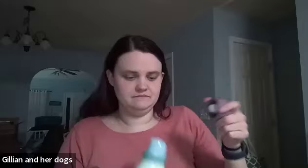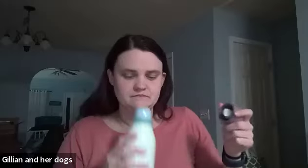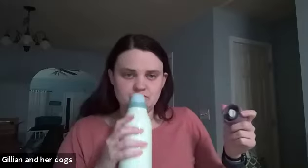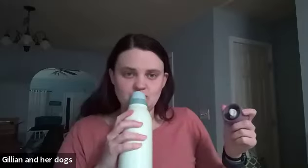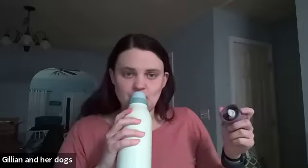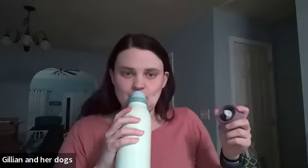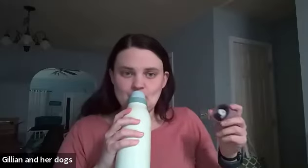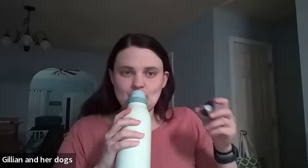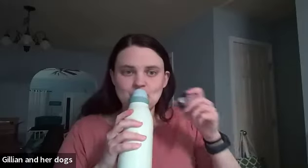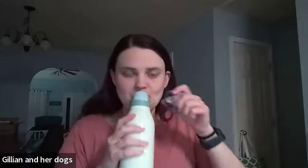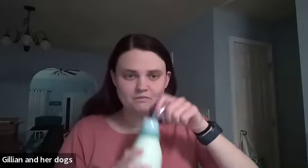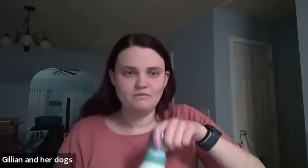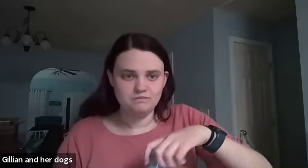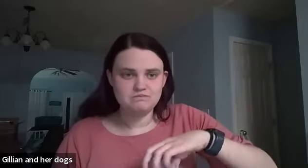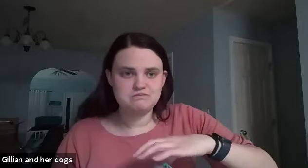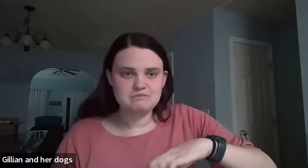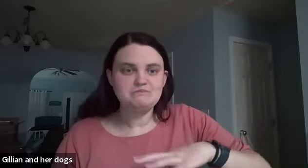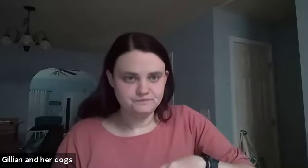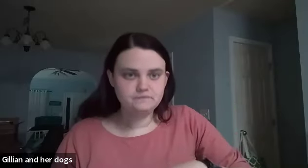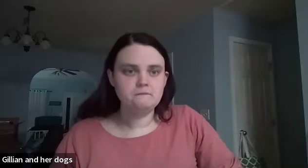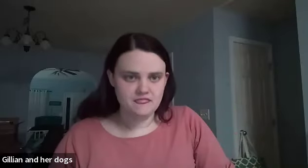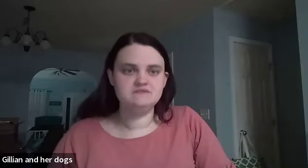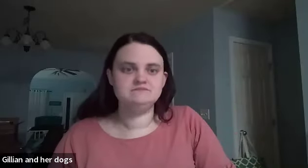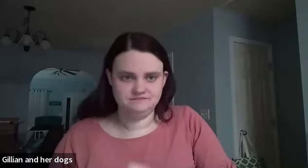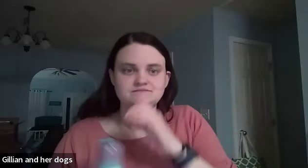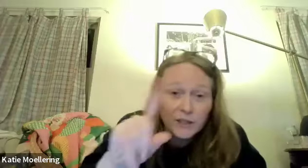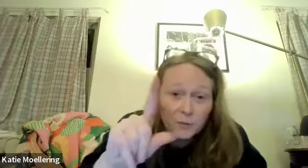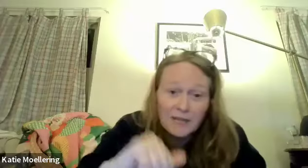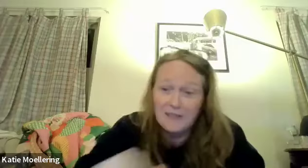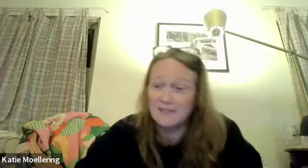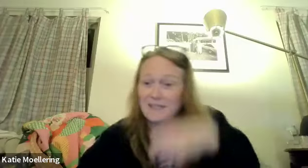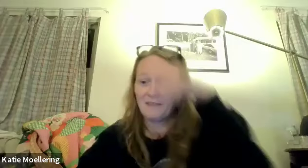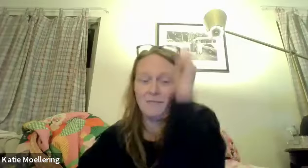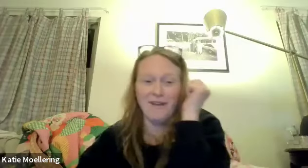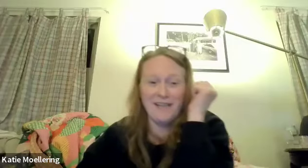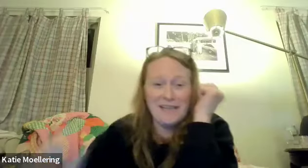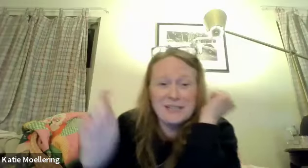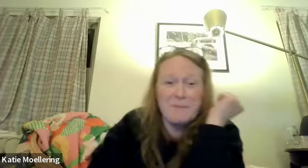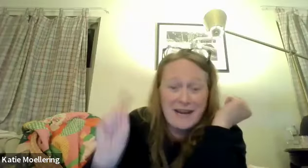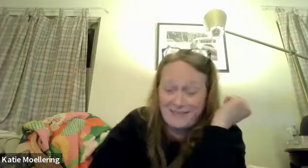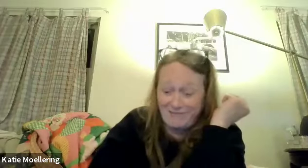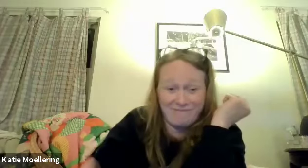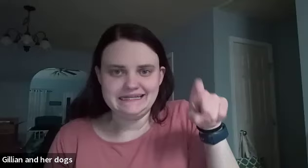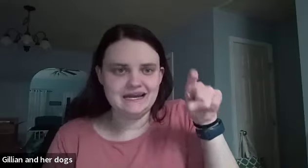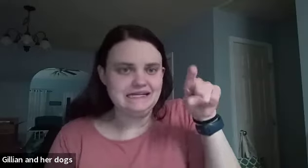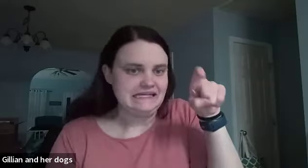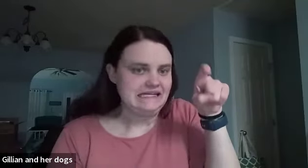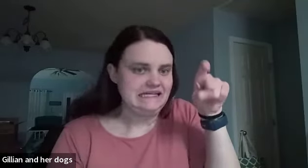Mm-hmm. restaurant, this, like you recognize that sign. Yeah. Somebody, I need it. I need